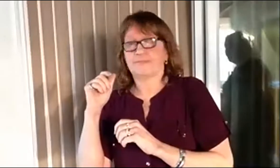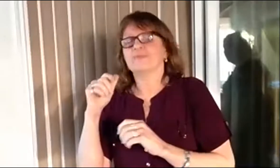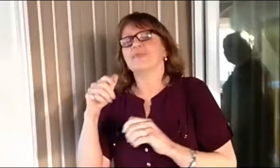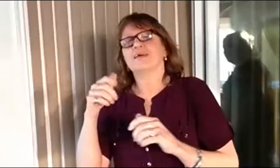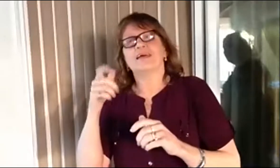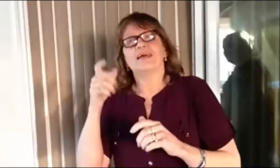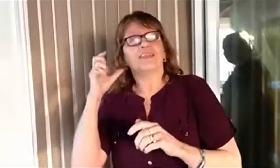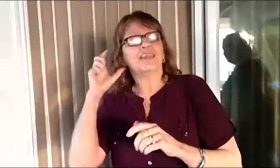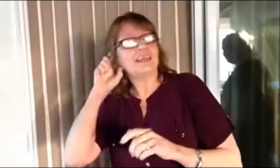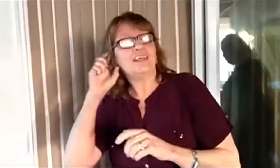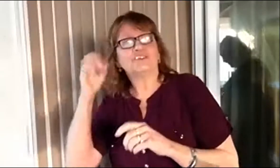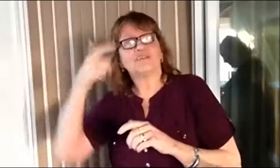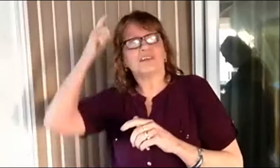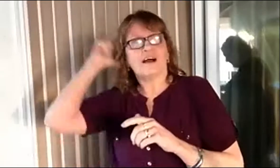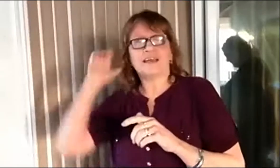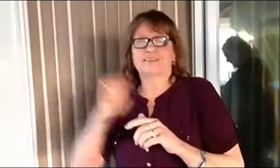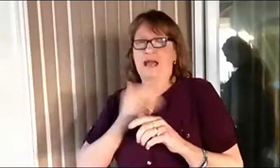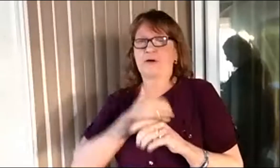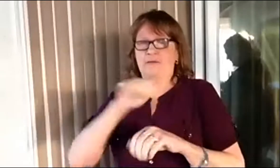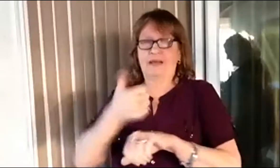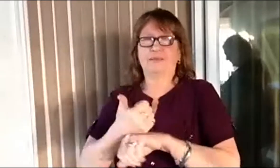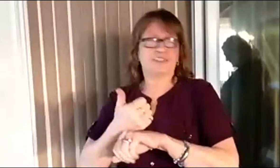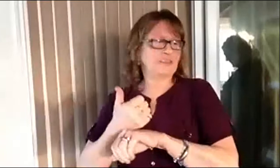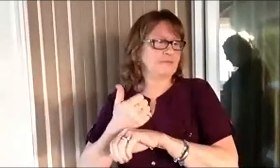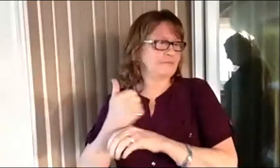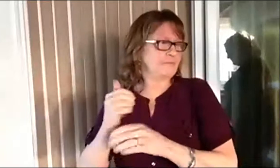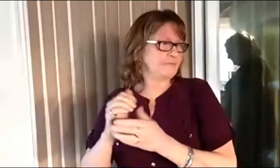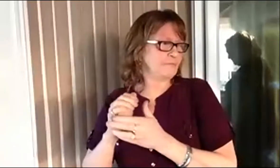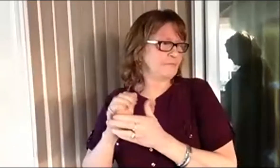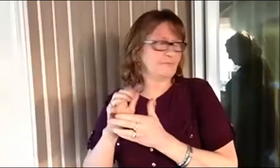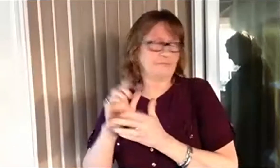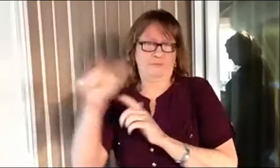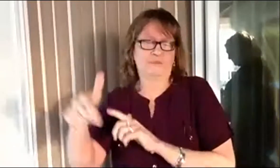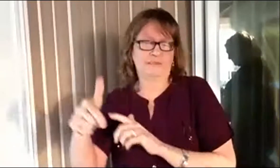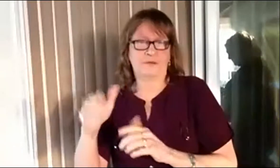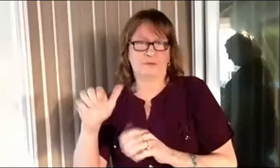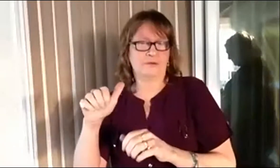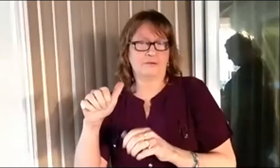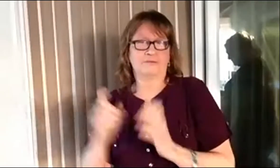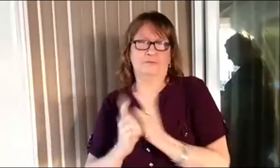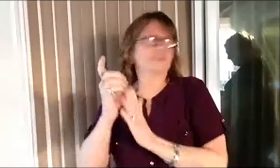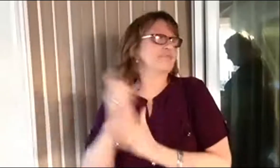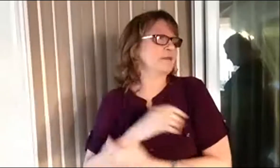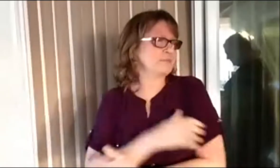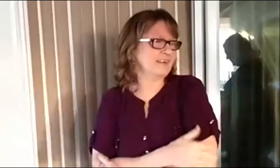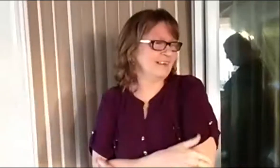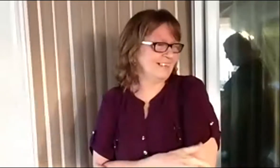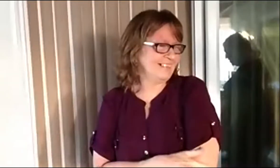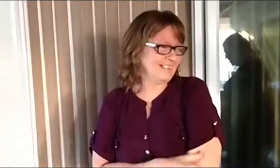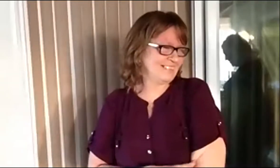Lion. Ears of the Lions, our foundation later was